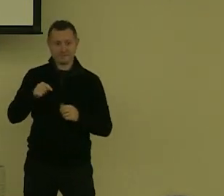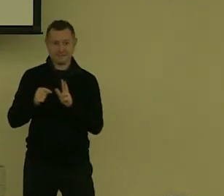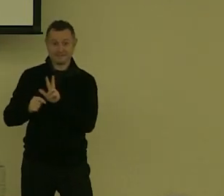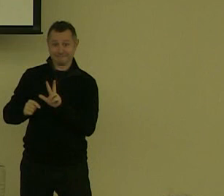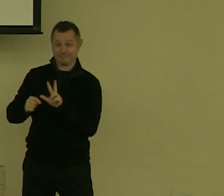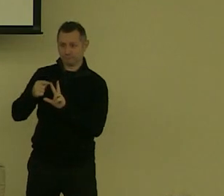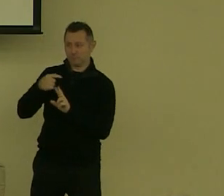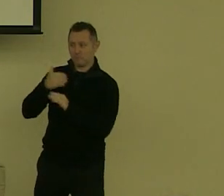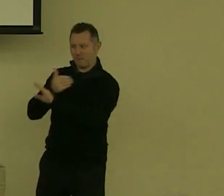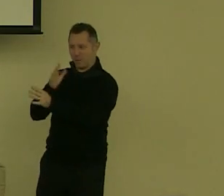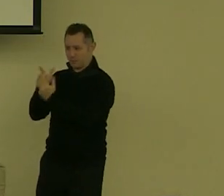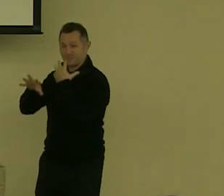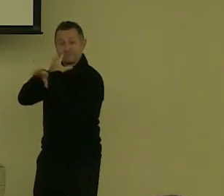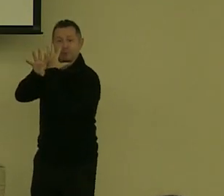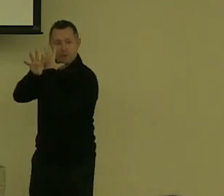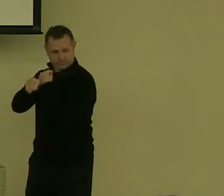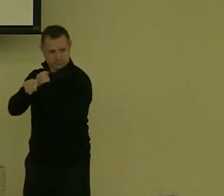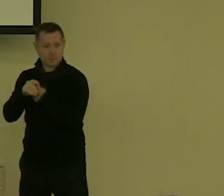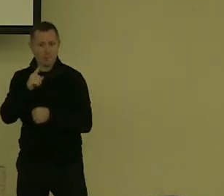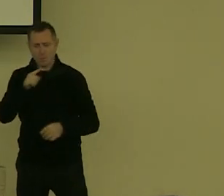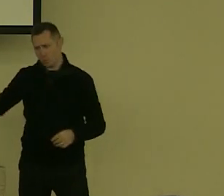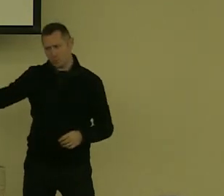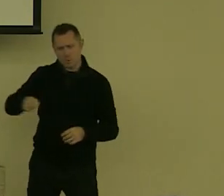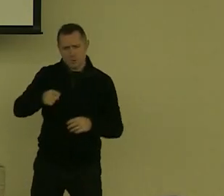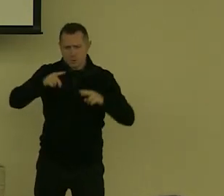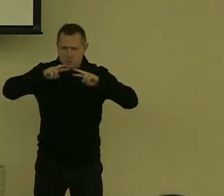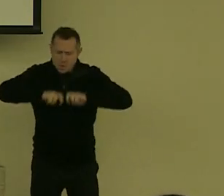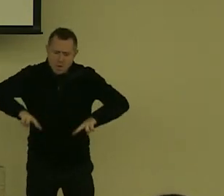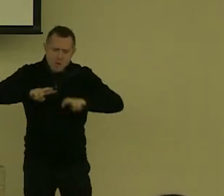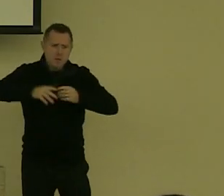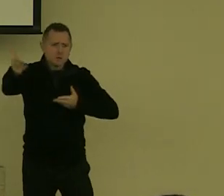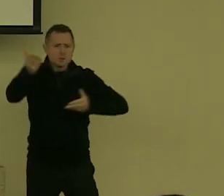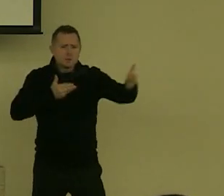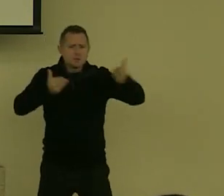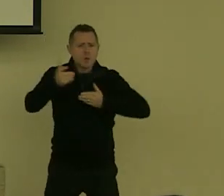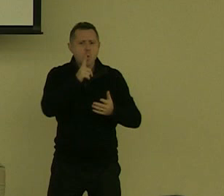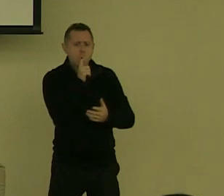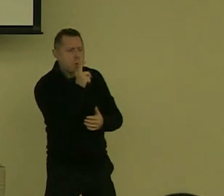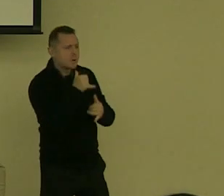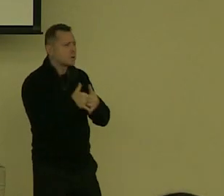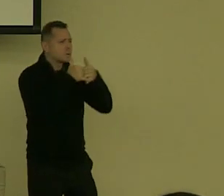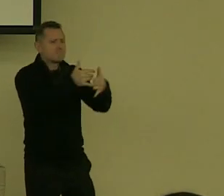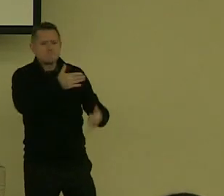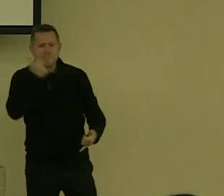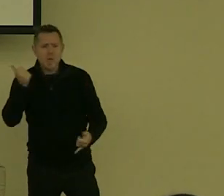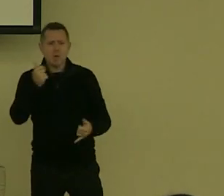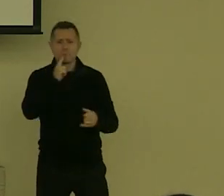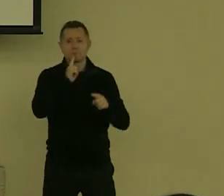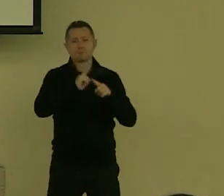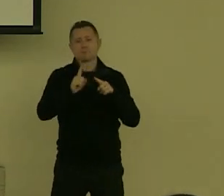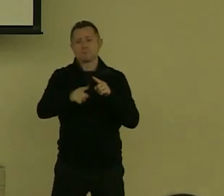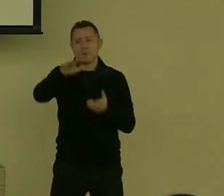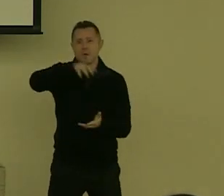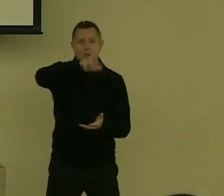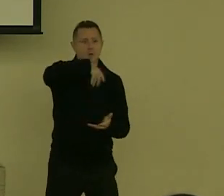who shared their time and their thoughts, and to thank Robert as well, and to thank all of you for coming. So